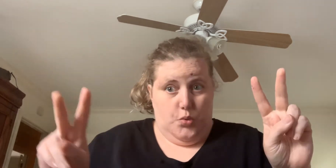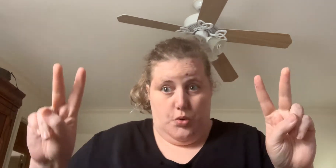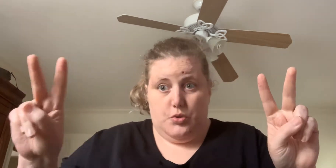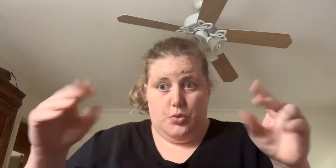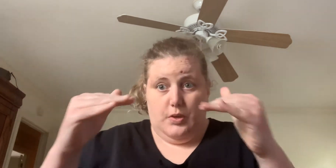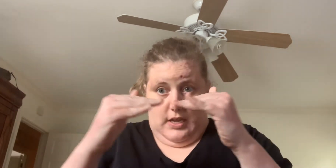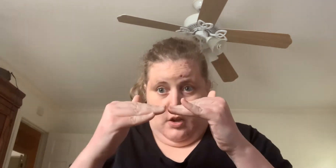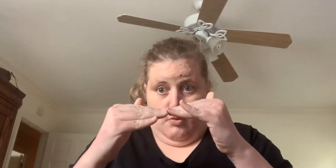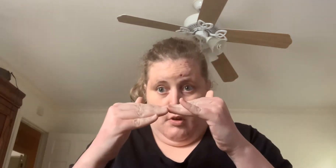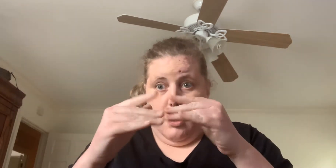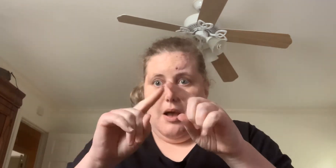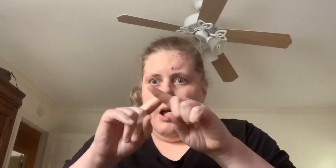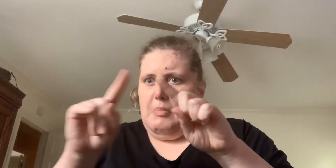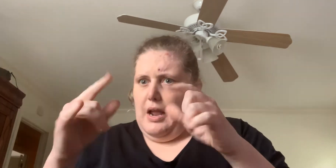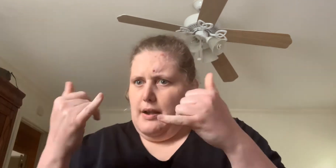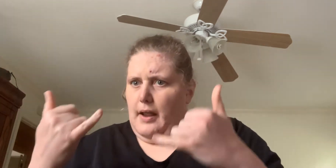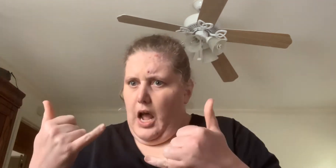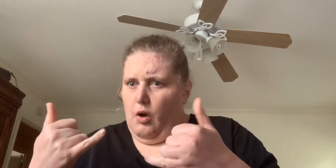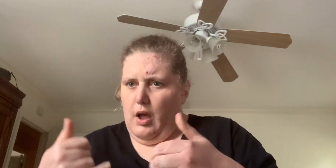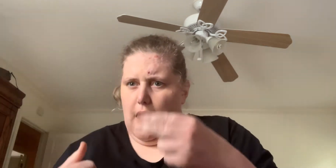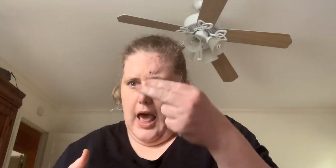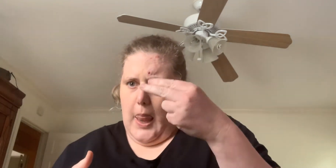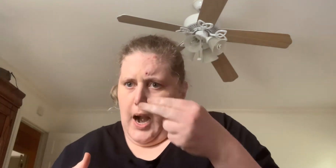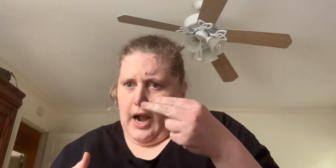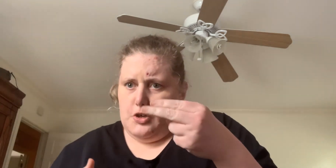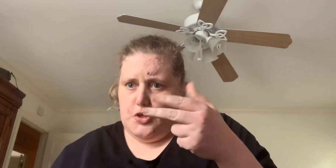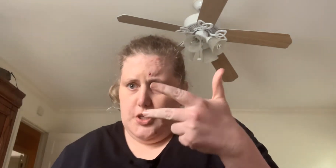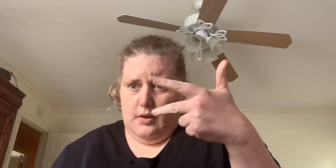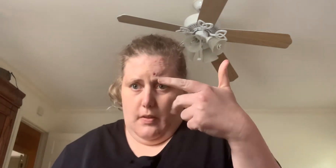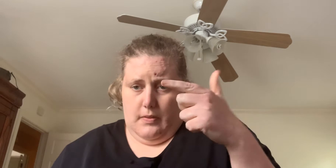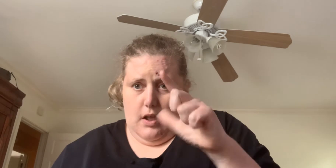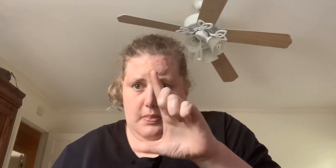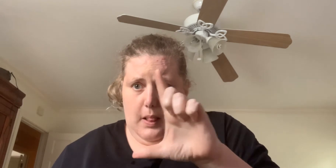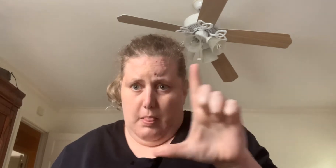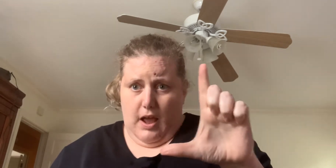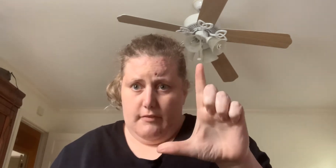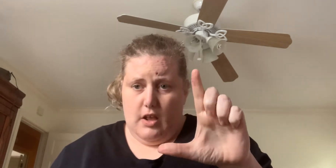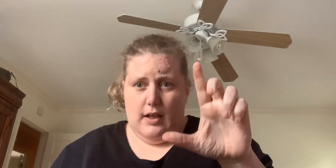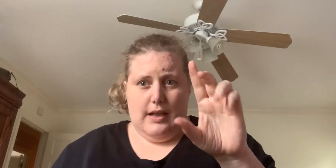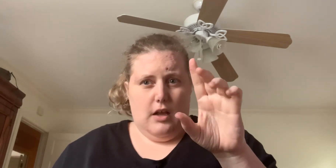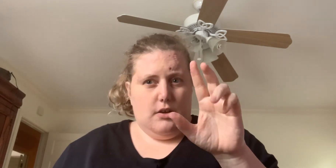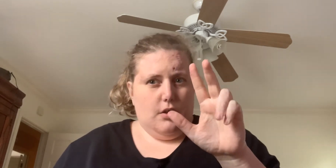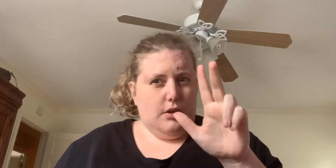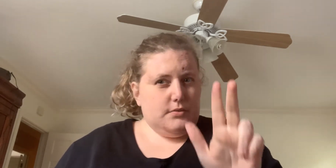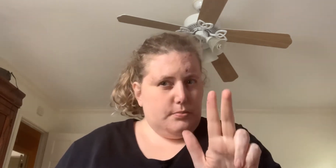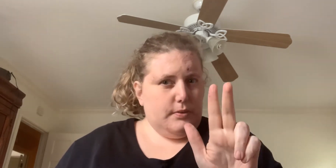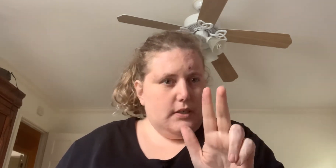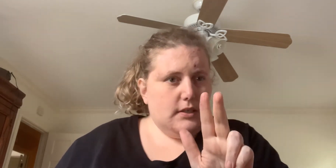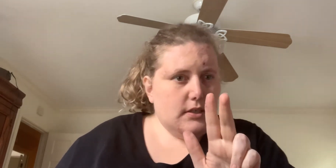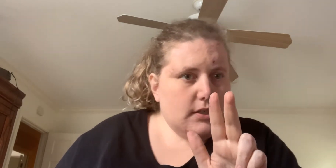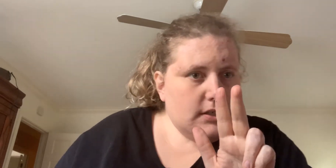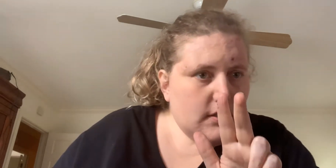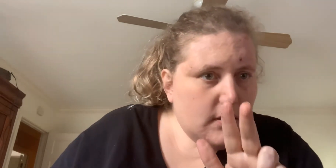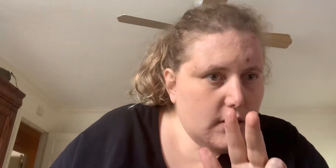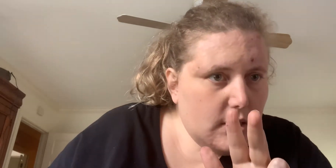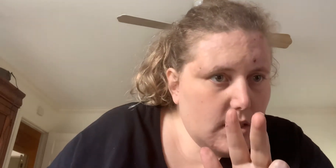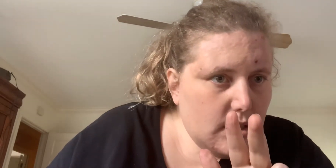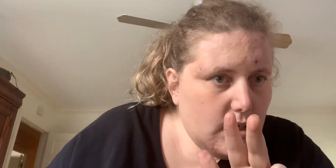3. So now we have 6 hydrogens on the left and 6 on the right. So now we have our balanced equation. So